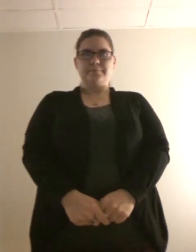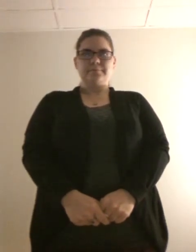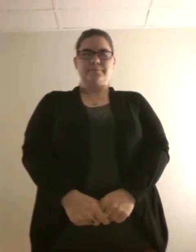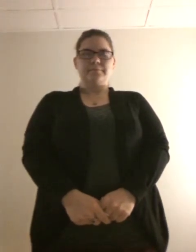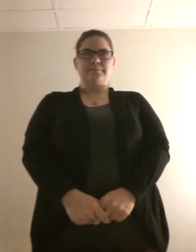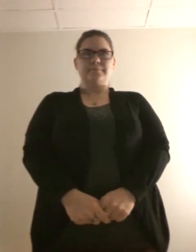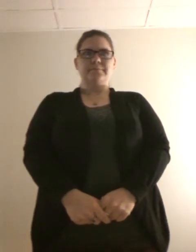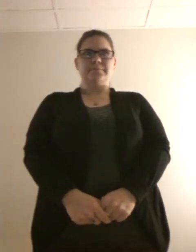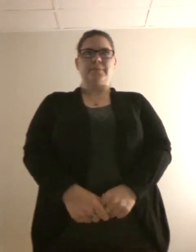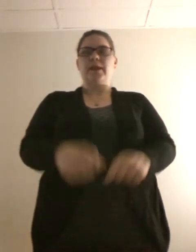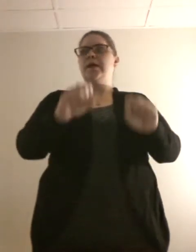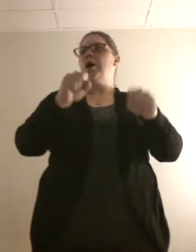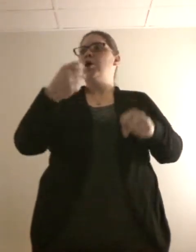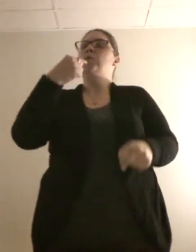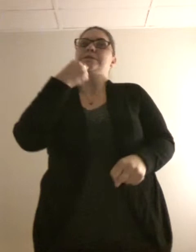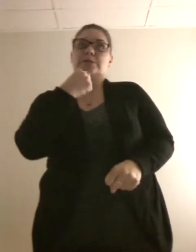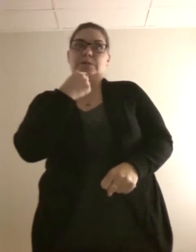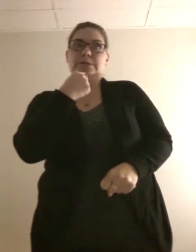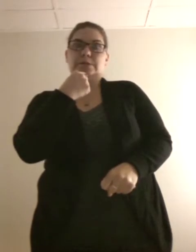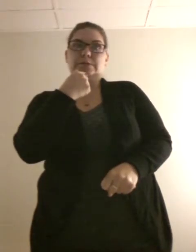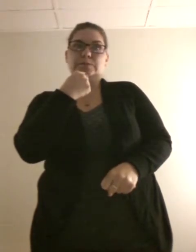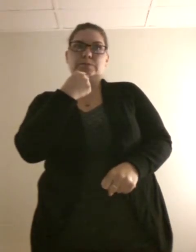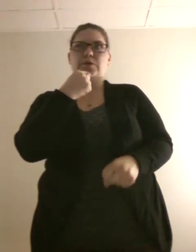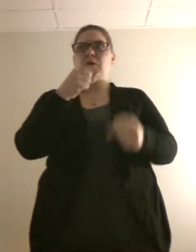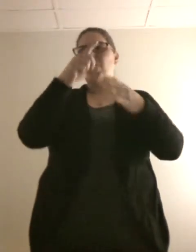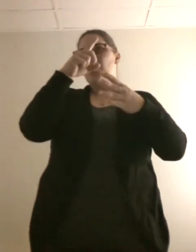Can you tell me, what is this a picture of?